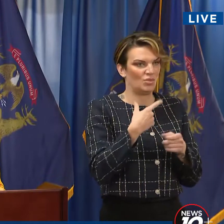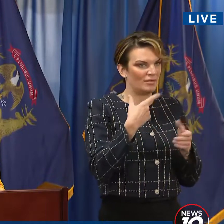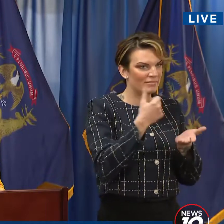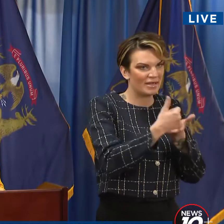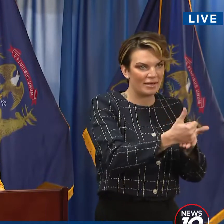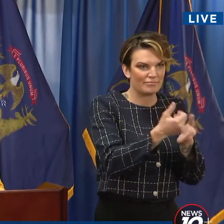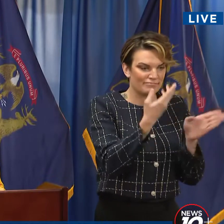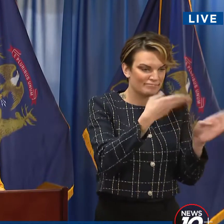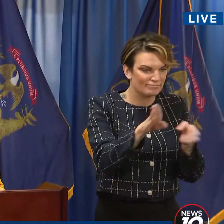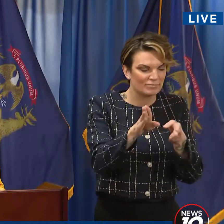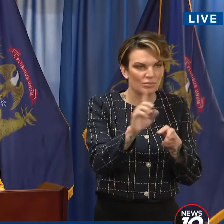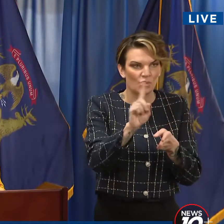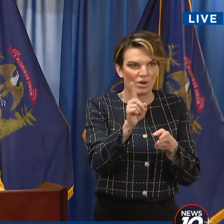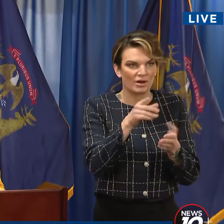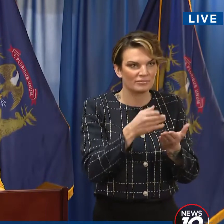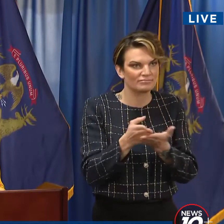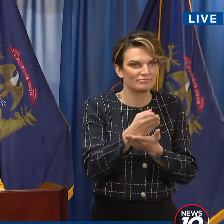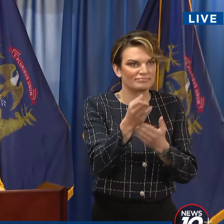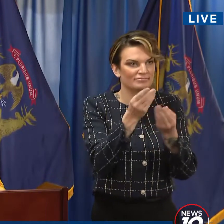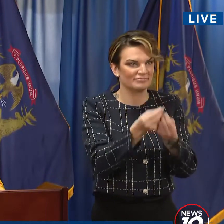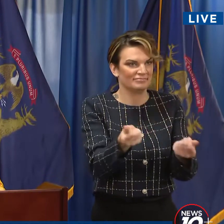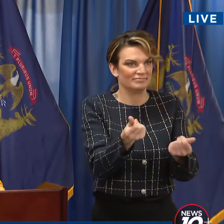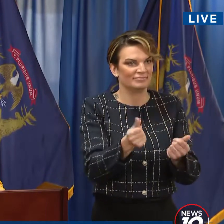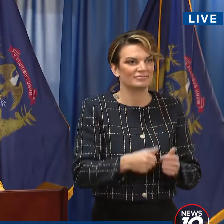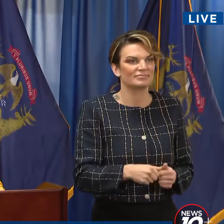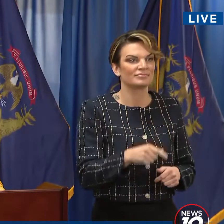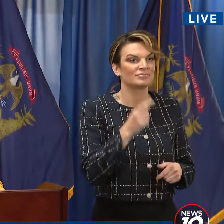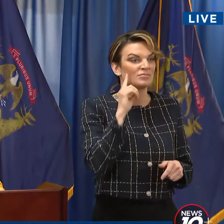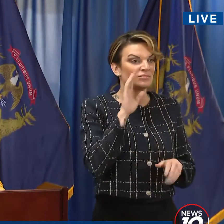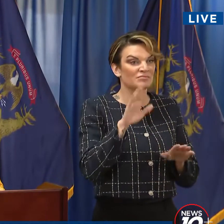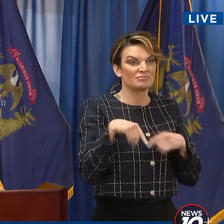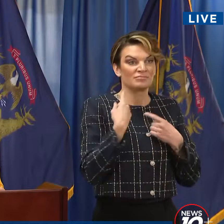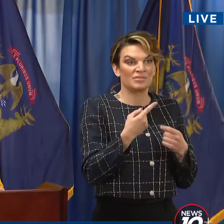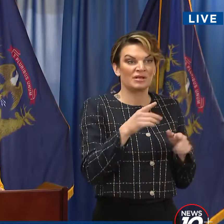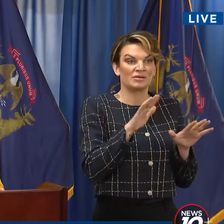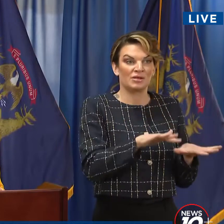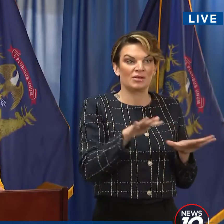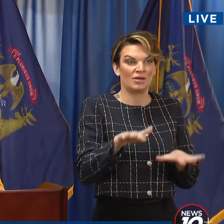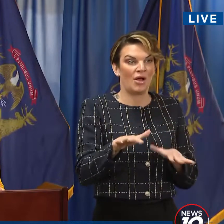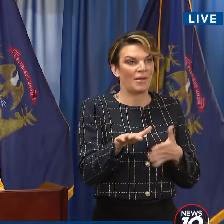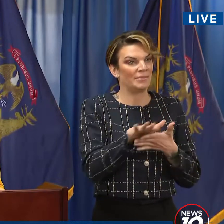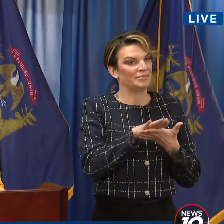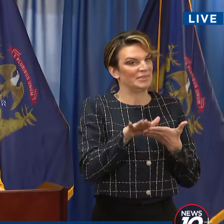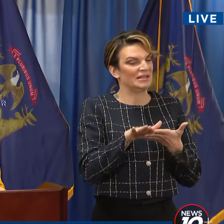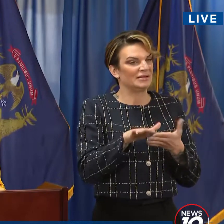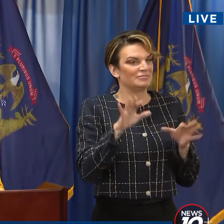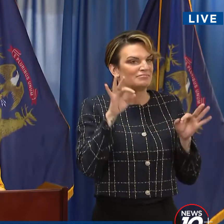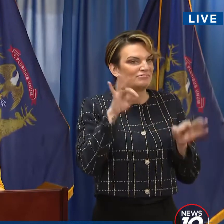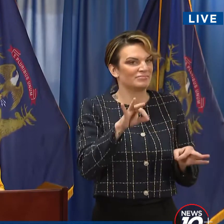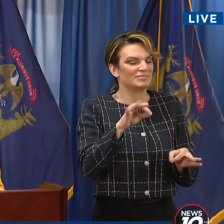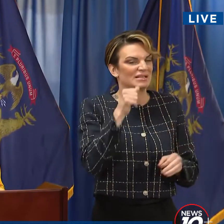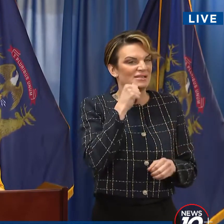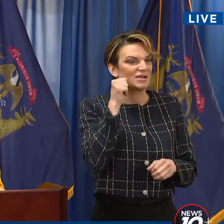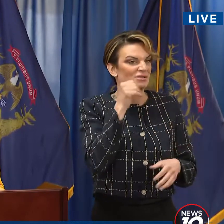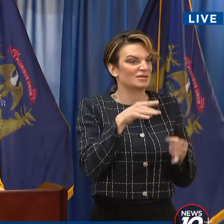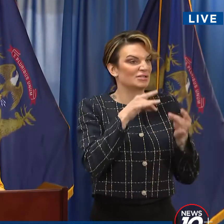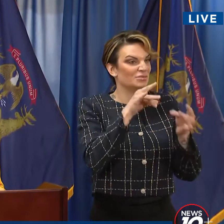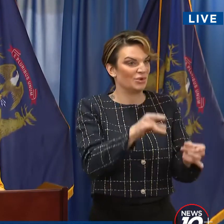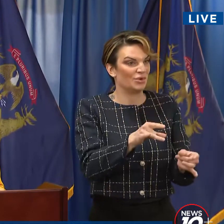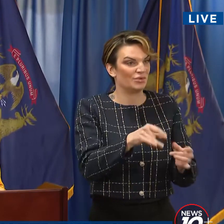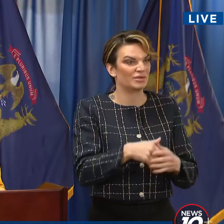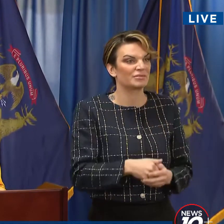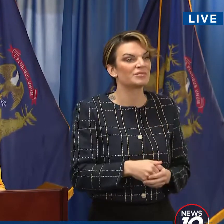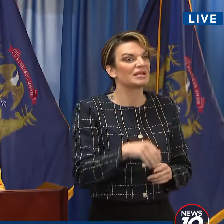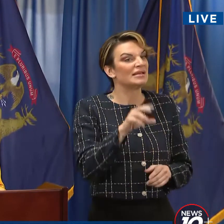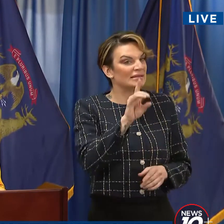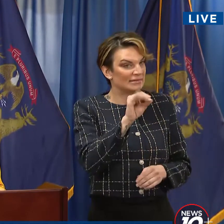efficiently. Polling places were relatively calm and clean, and all that said, yesterday went very smoothly, but it was not